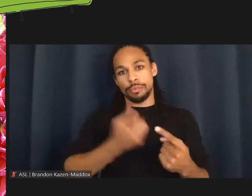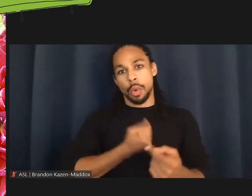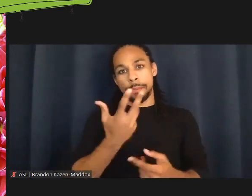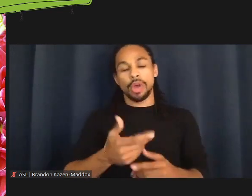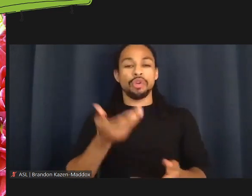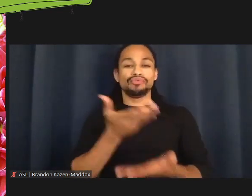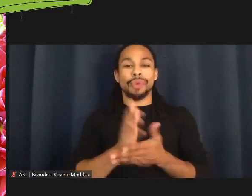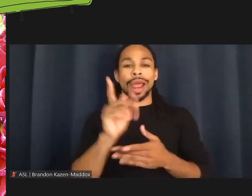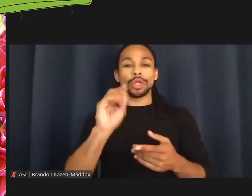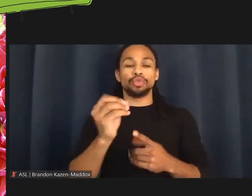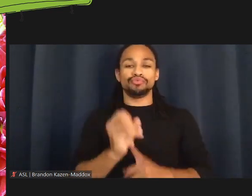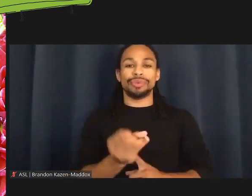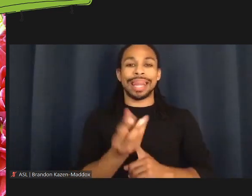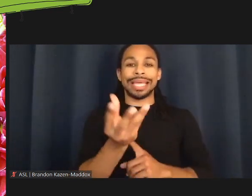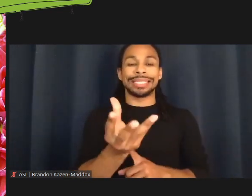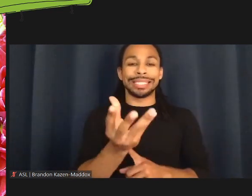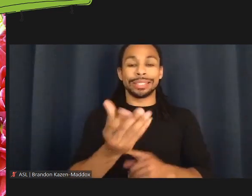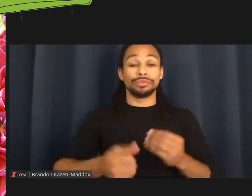Content warning for poop